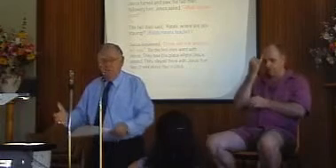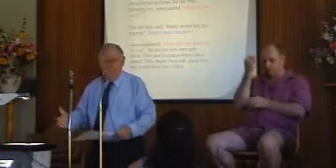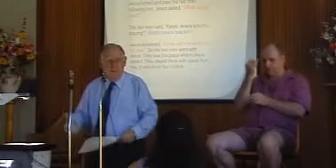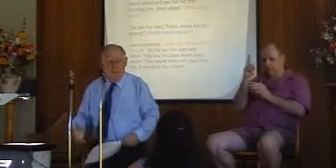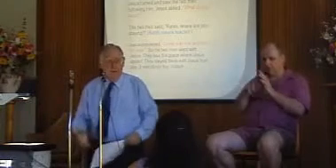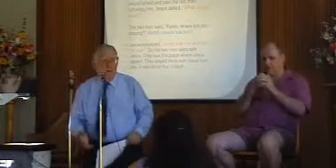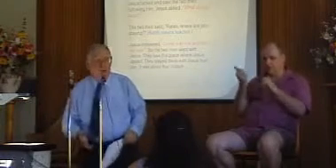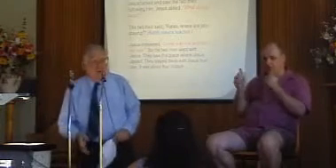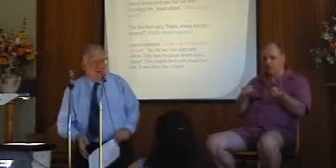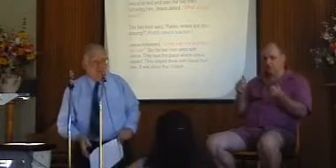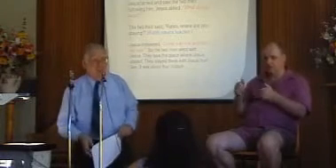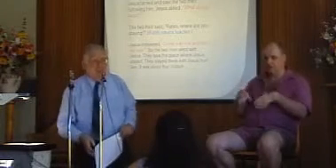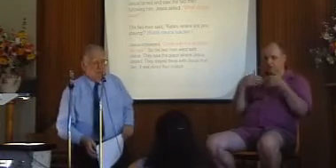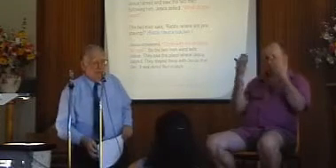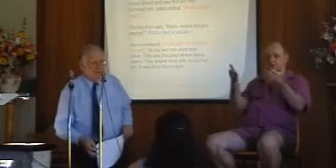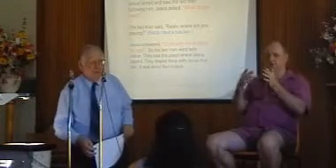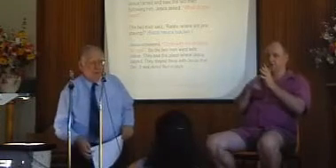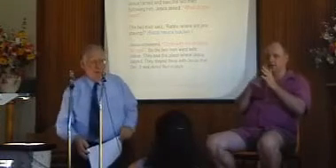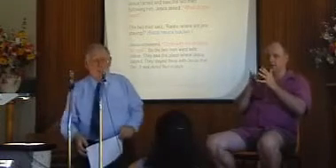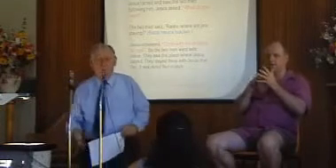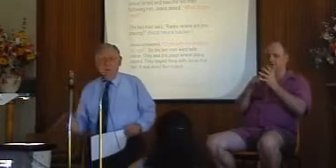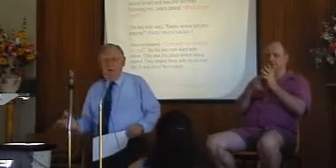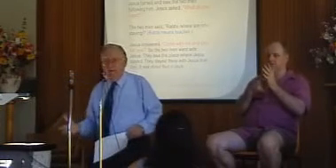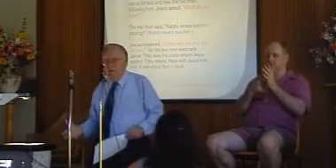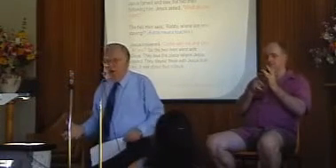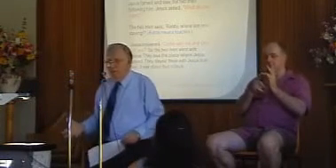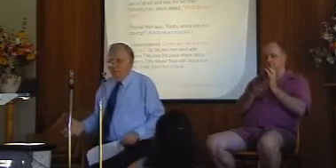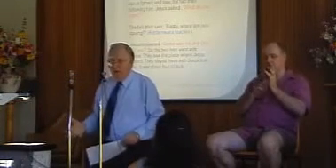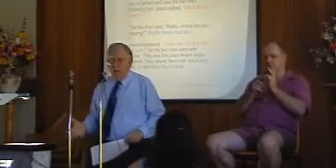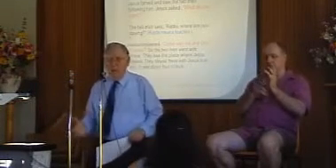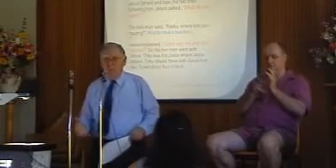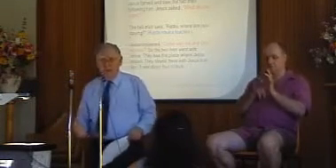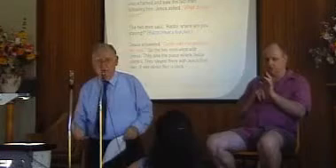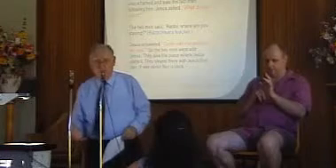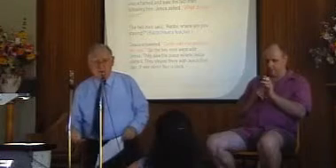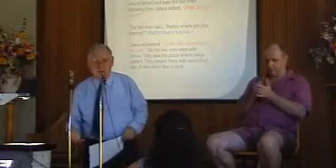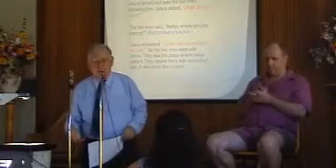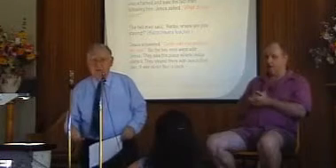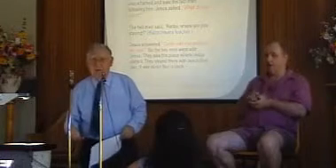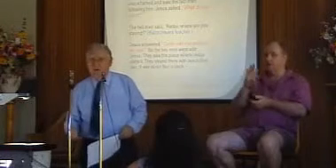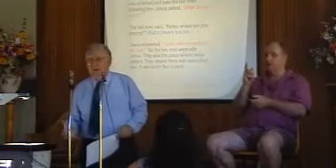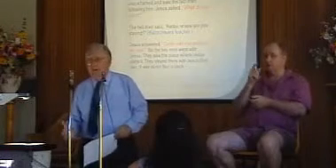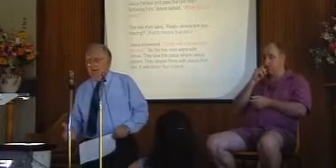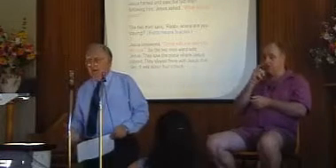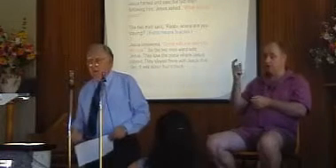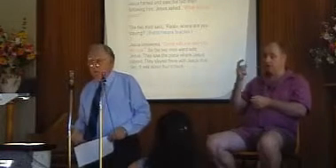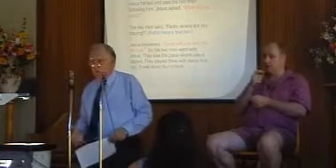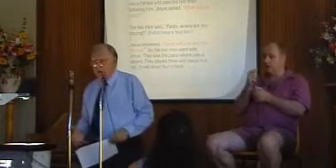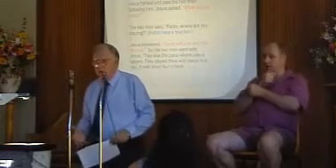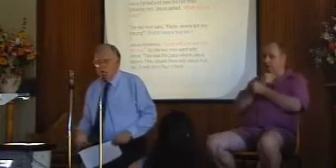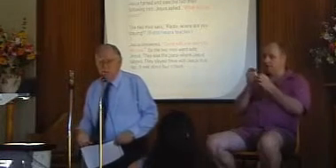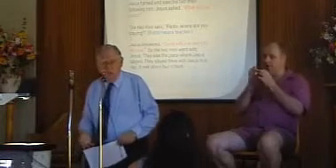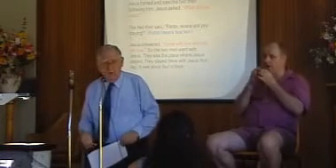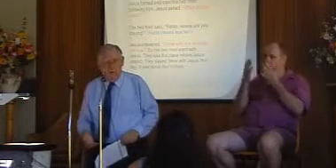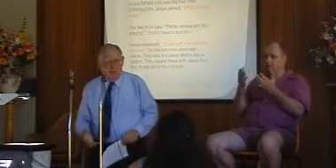on. There are some people sitting in this room, when we would have a Bible study at our place, it would be